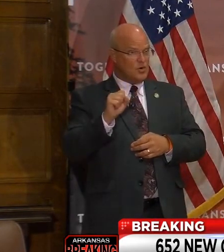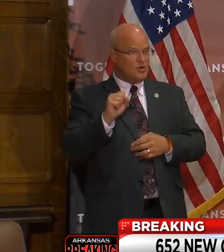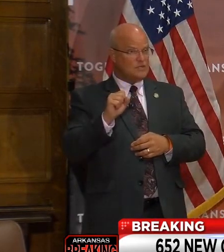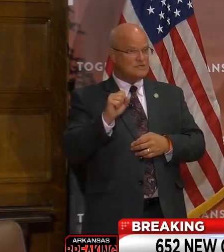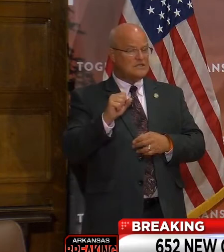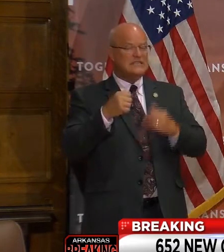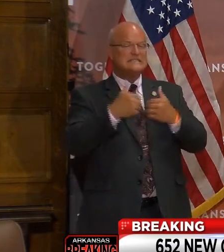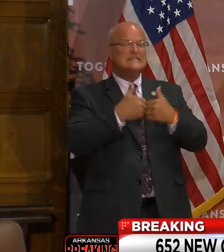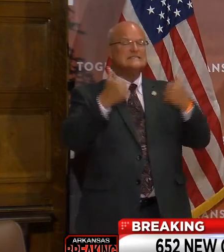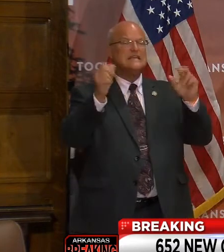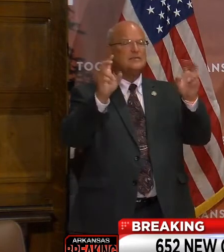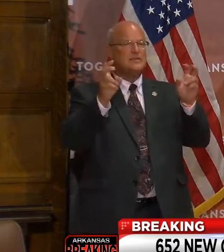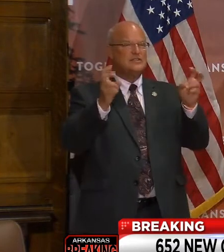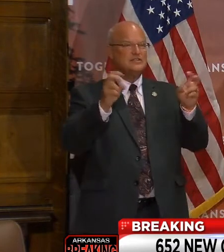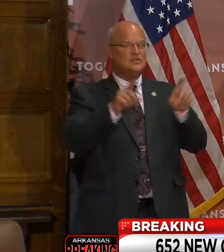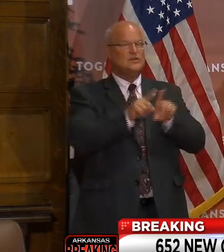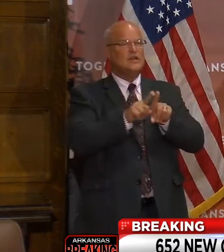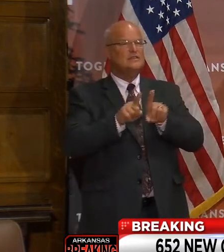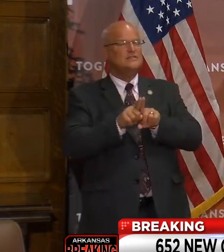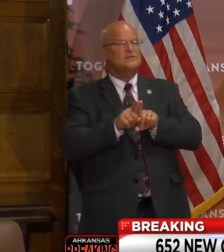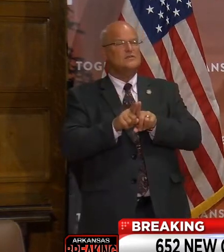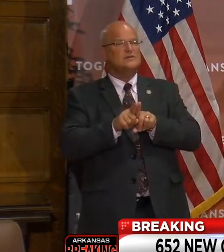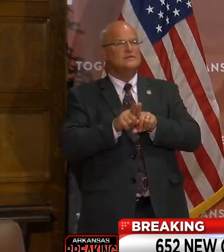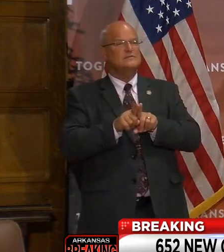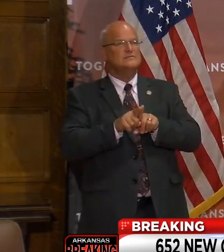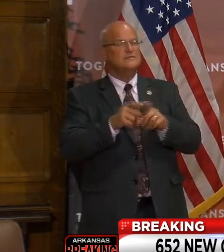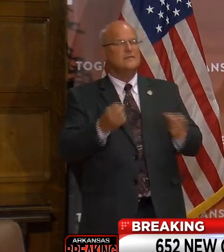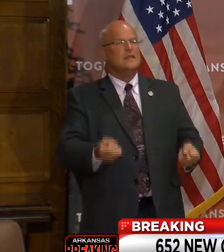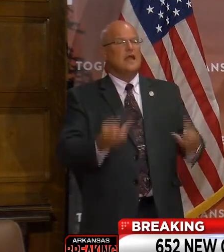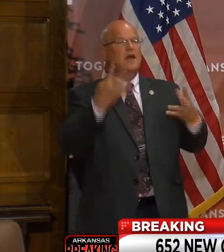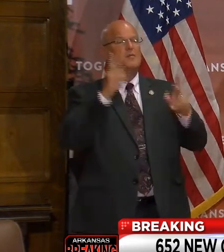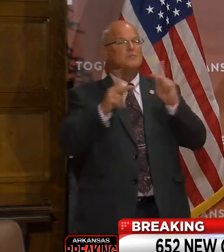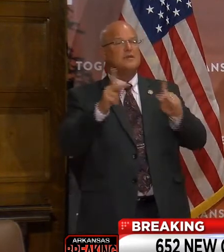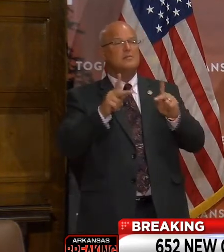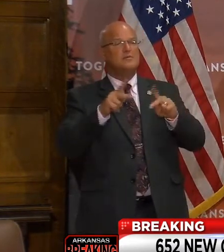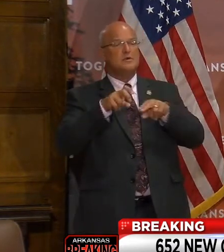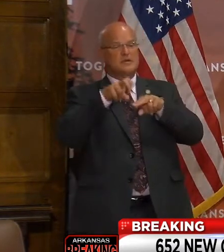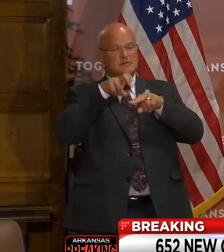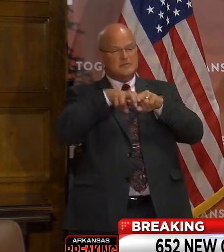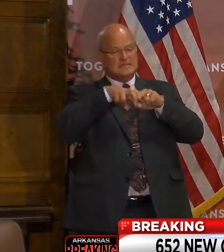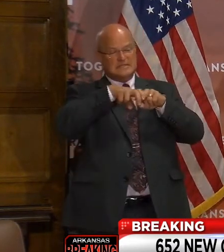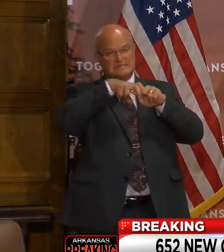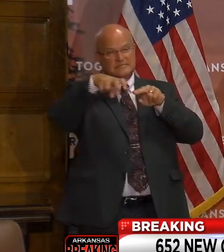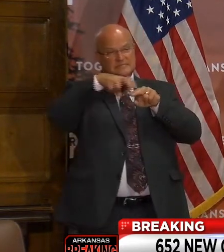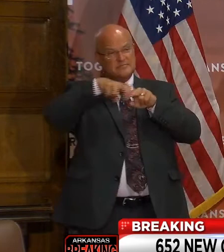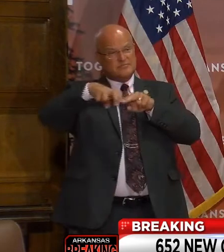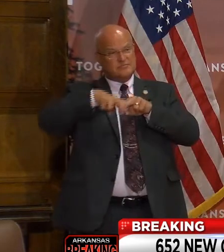a separate issue as to how many people can be seated in the